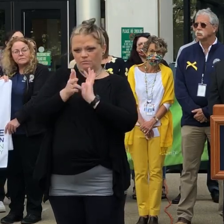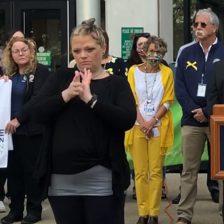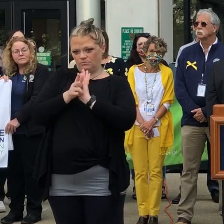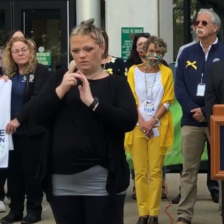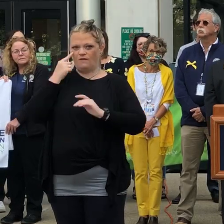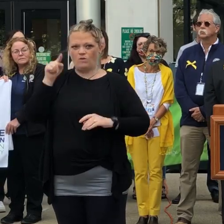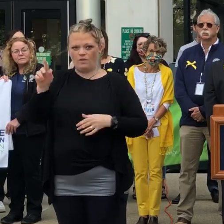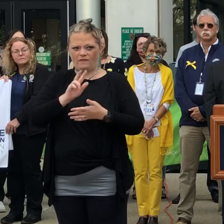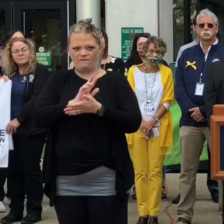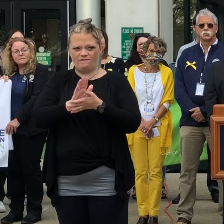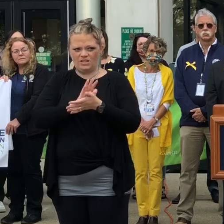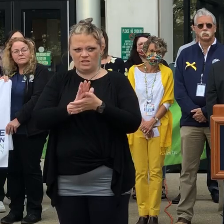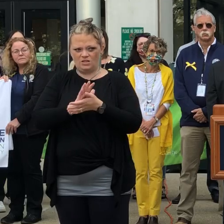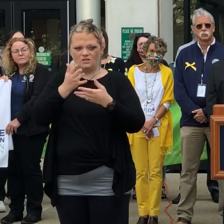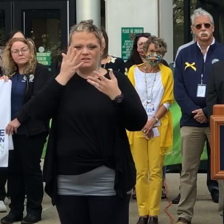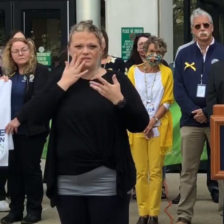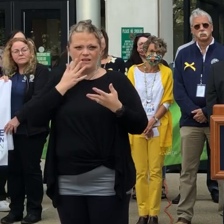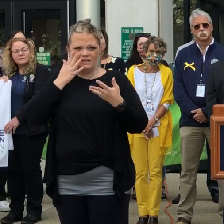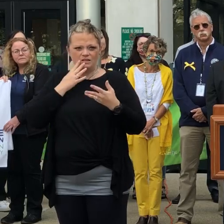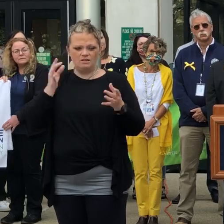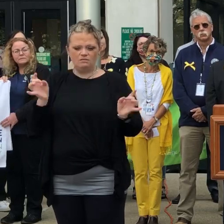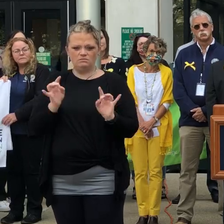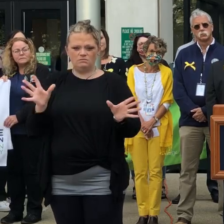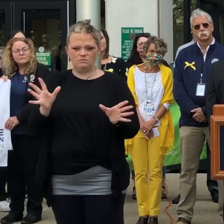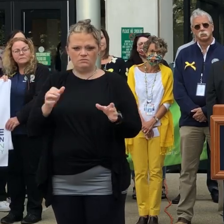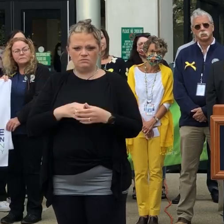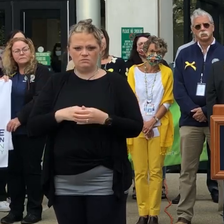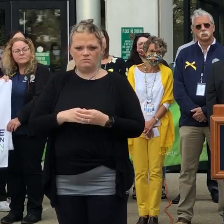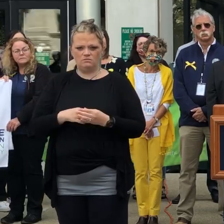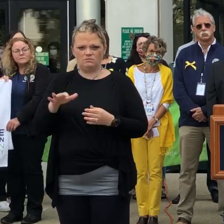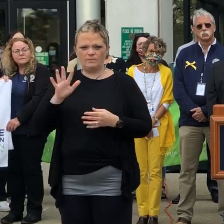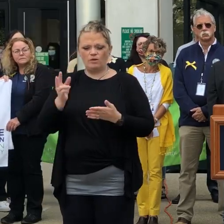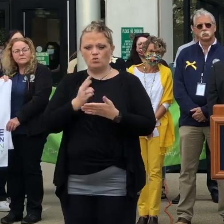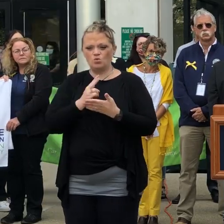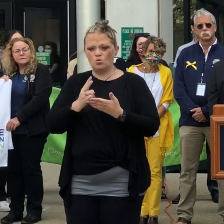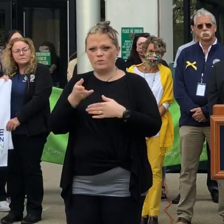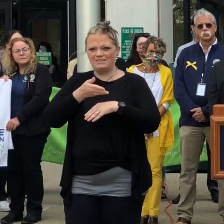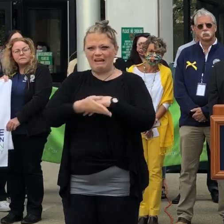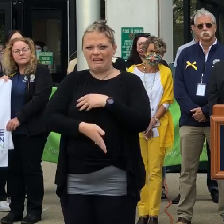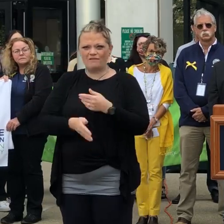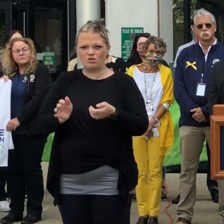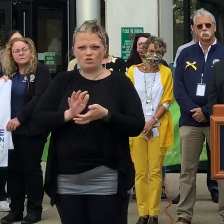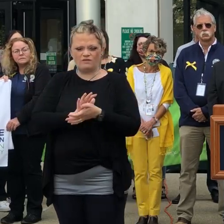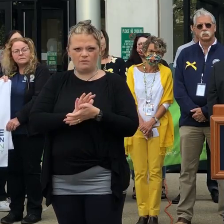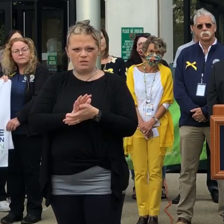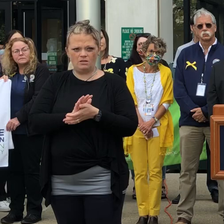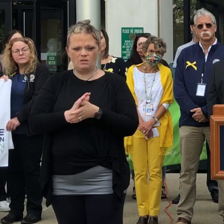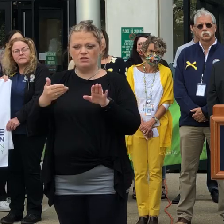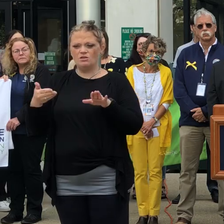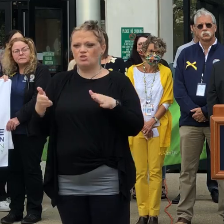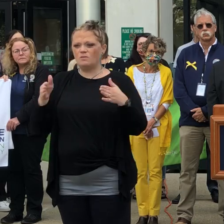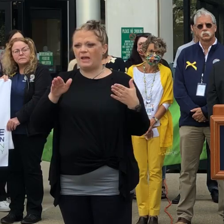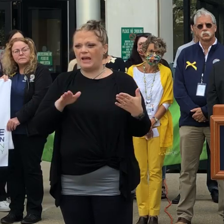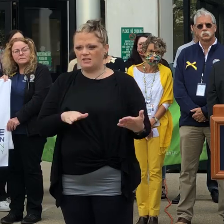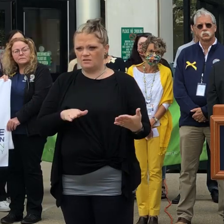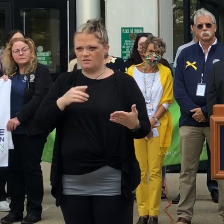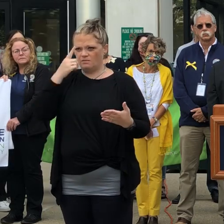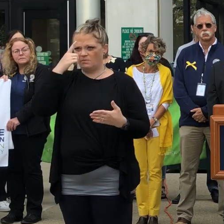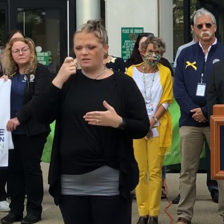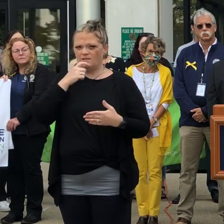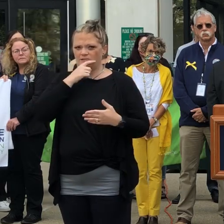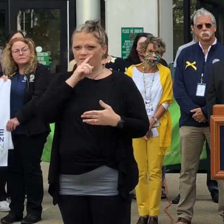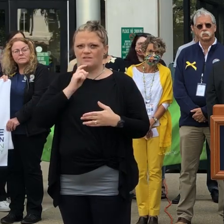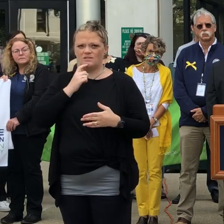video. Sadly and tragically, about 2 weeks after the filming, she passed away due to an acute